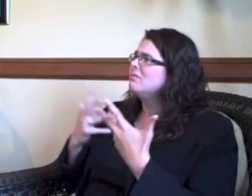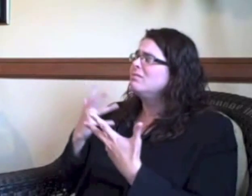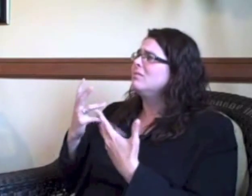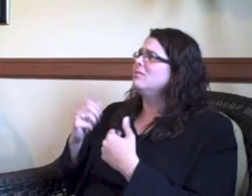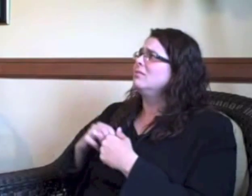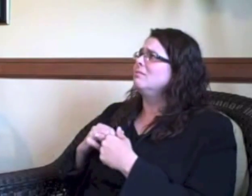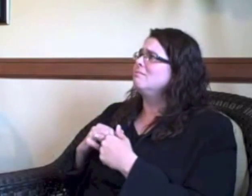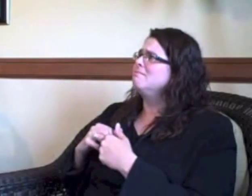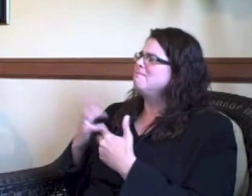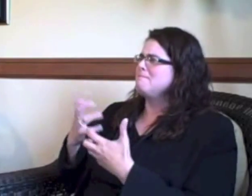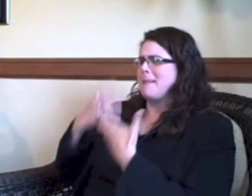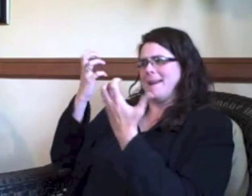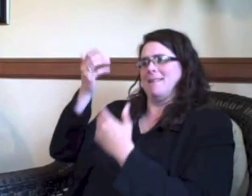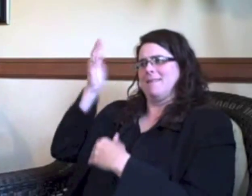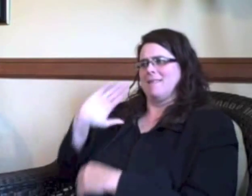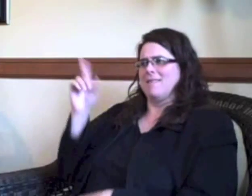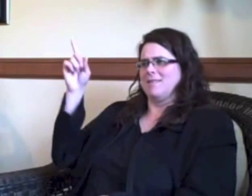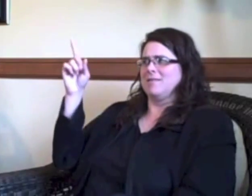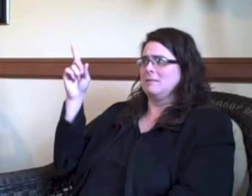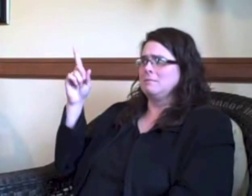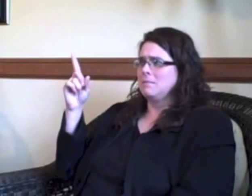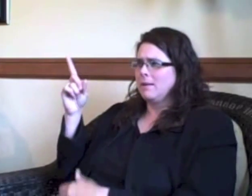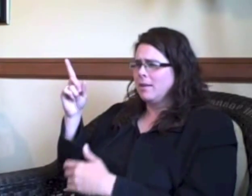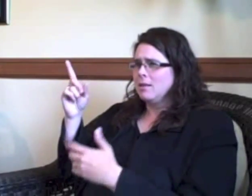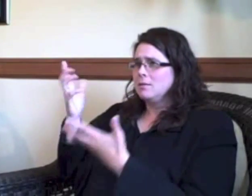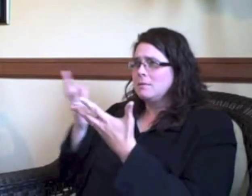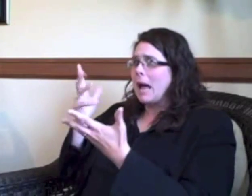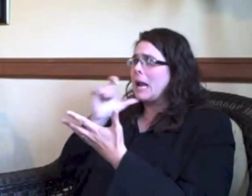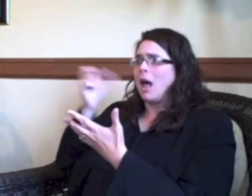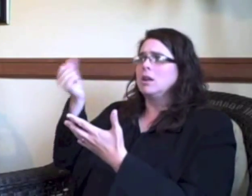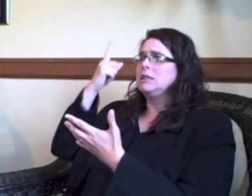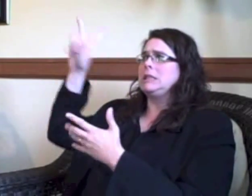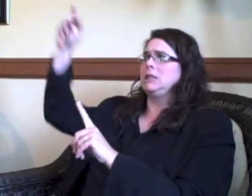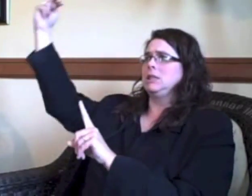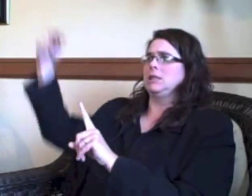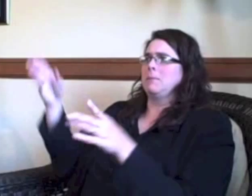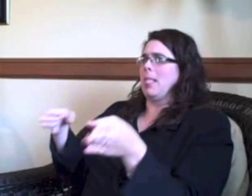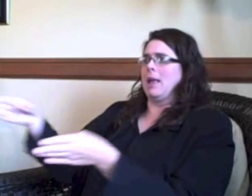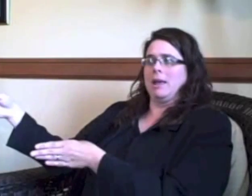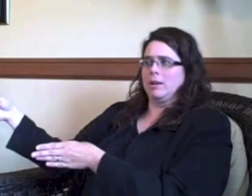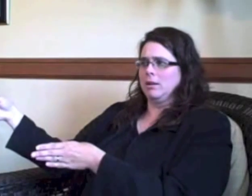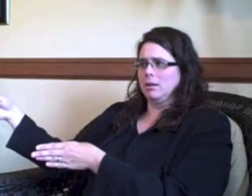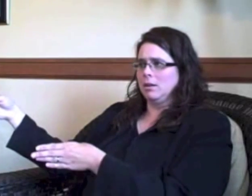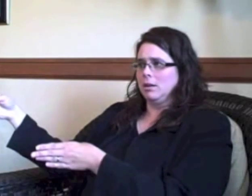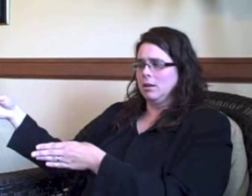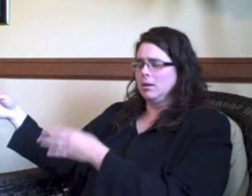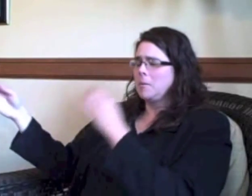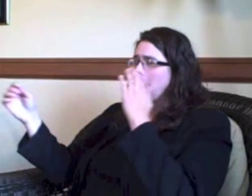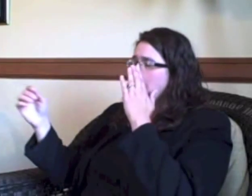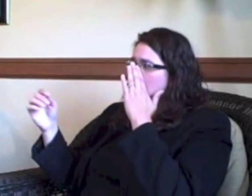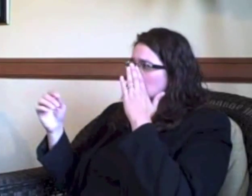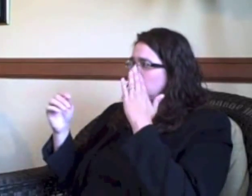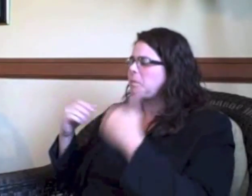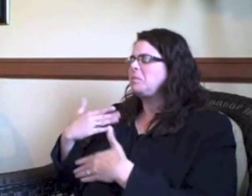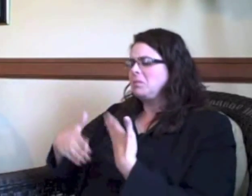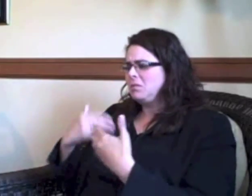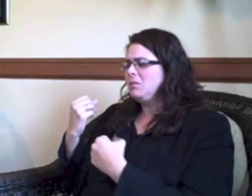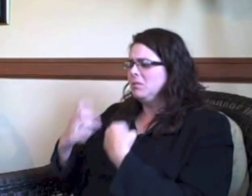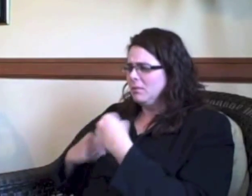taking that path, and I didn't know what was wrong. So I was kind of mad at God for that. But I did understand that he had a